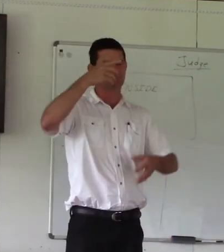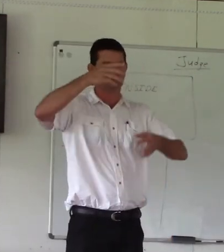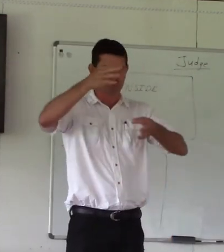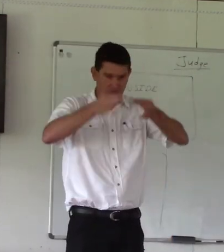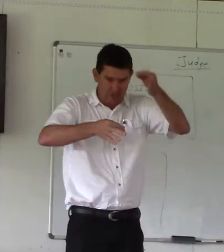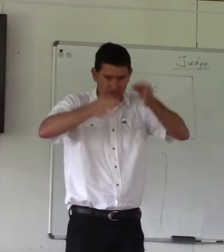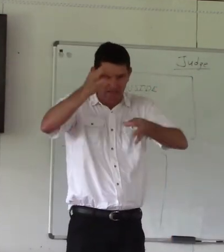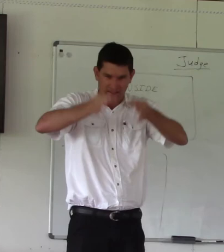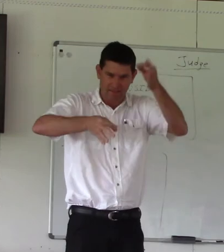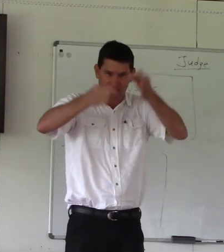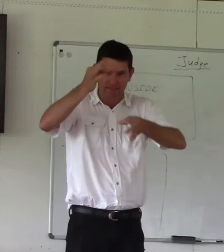Judging.